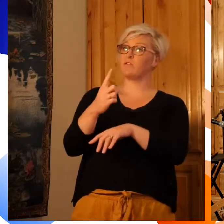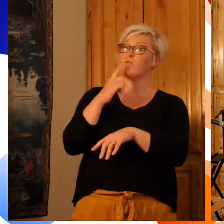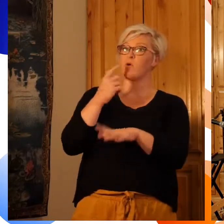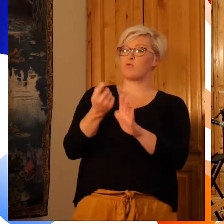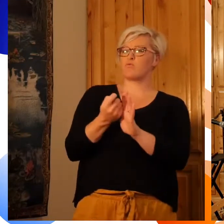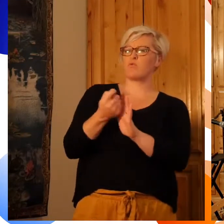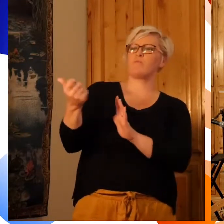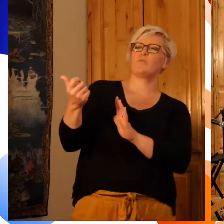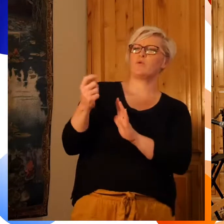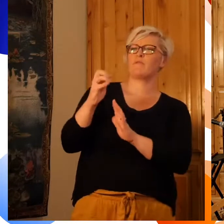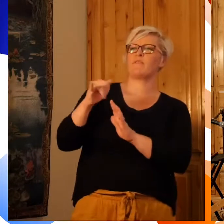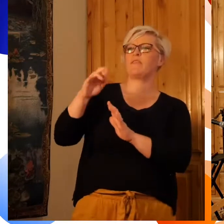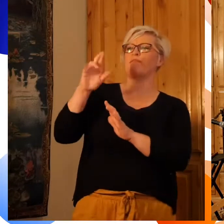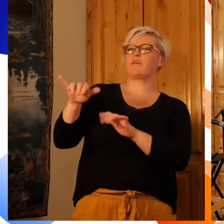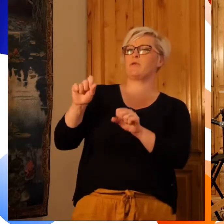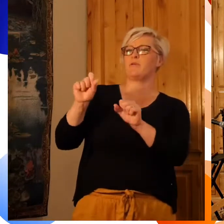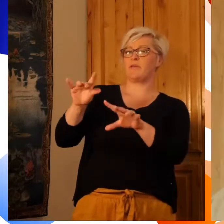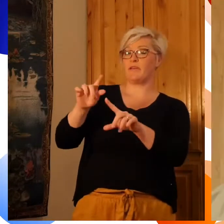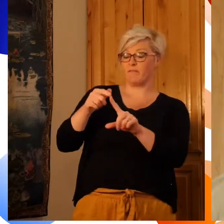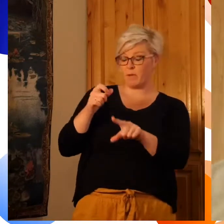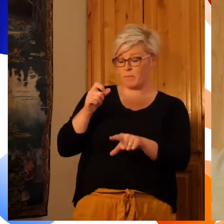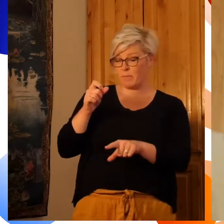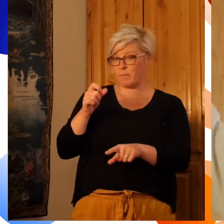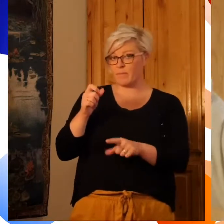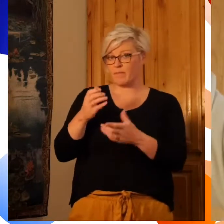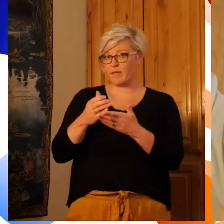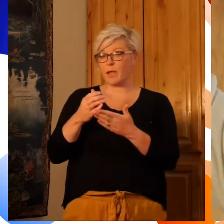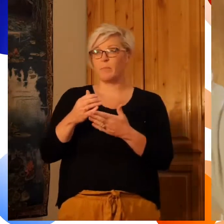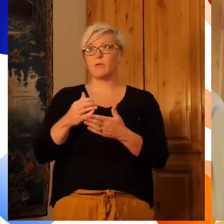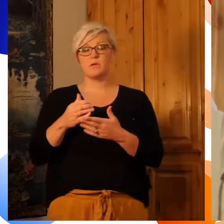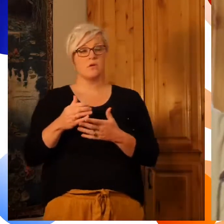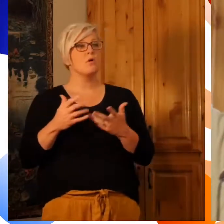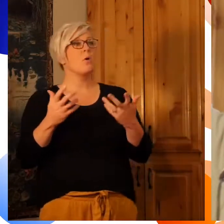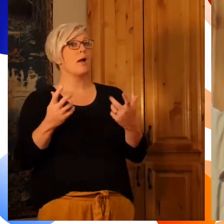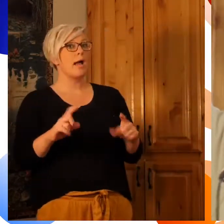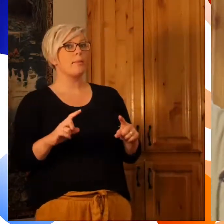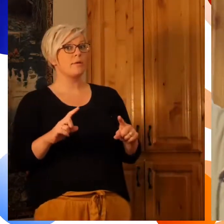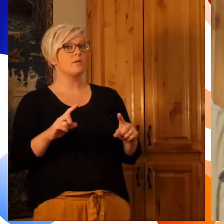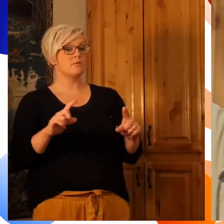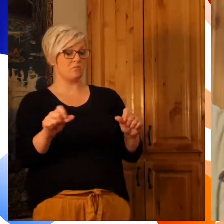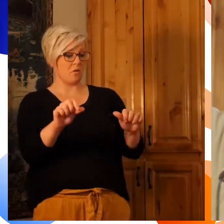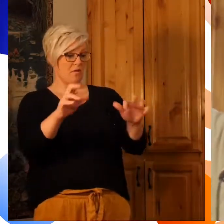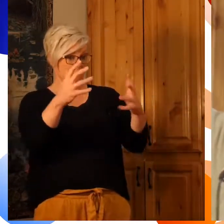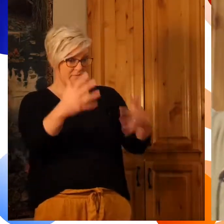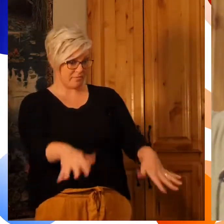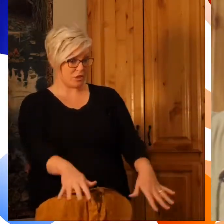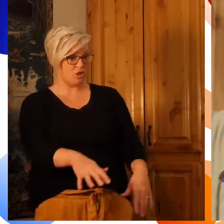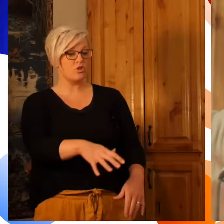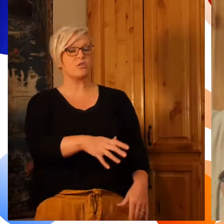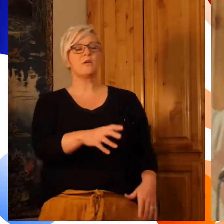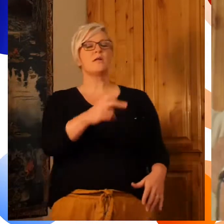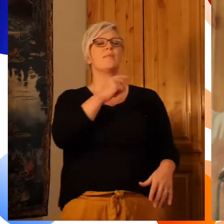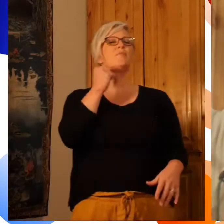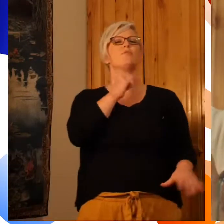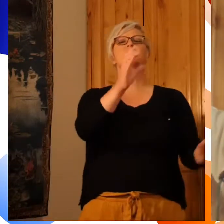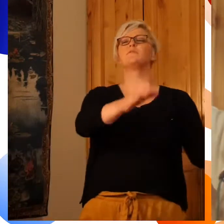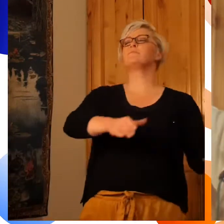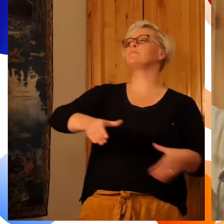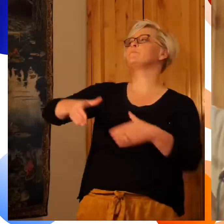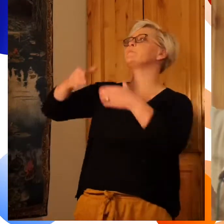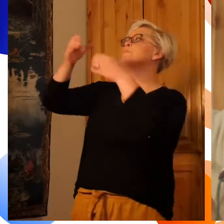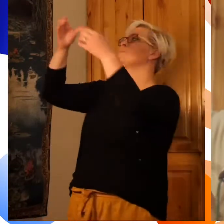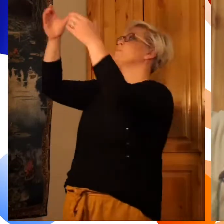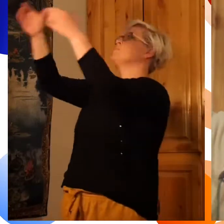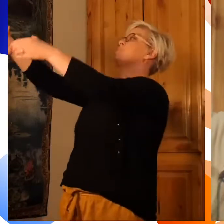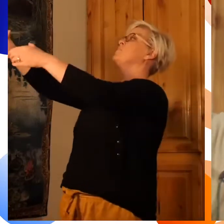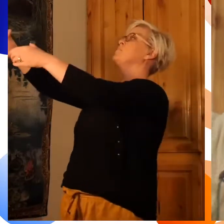And so when he had done that, the priest set it up on a shelf high above the altar, where it's used for the consecrated